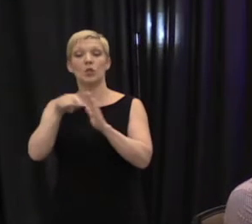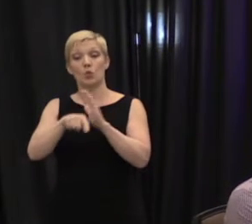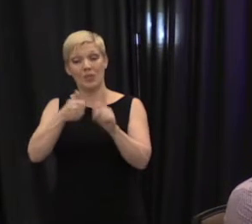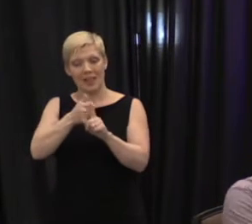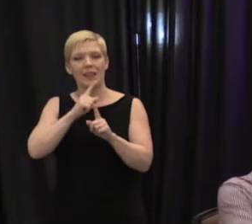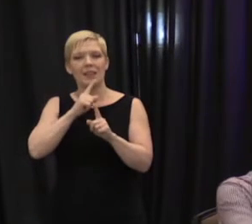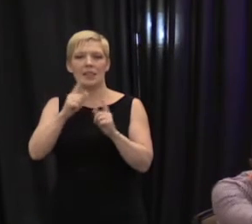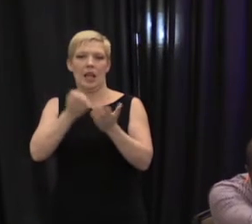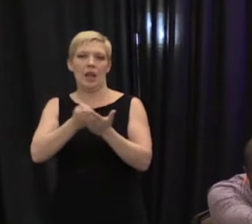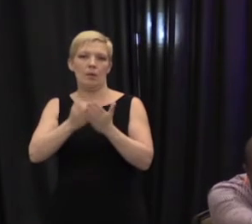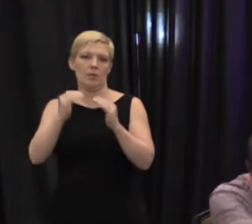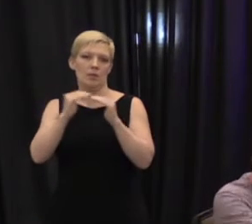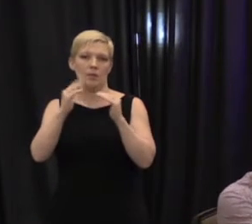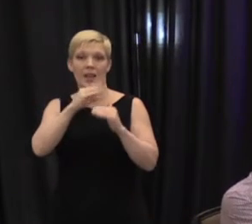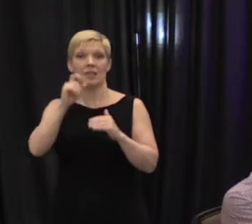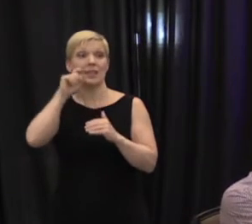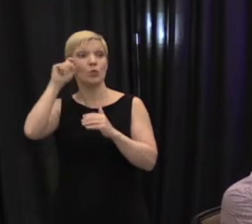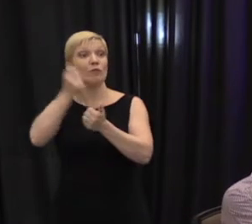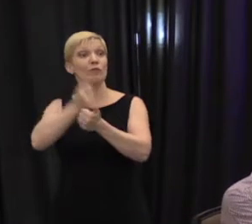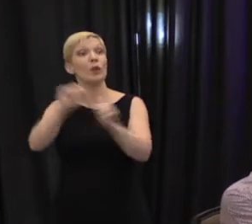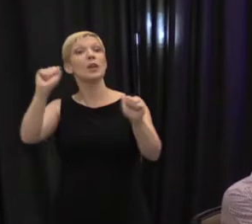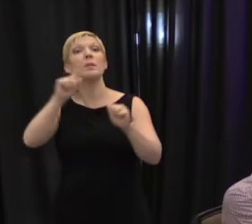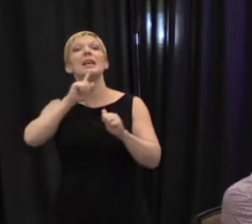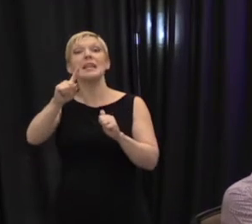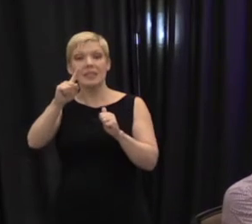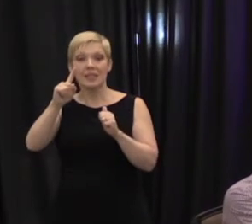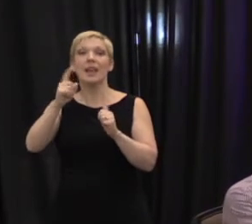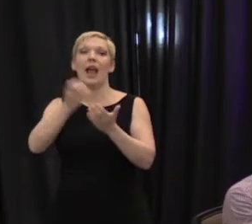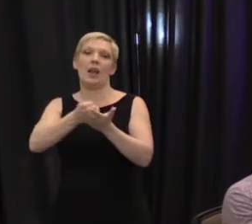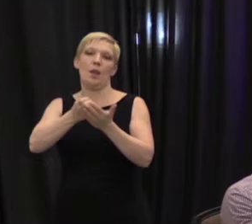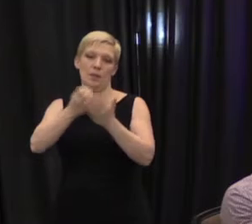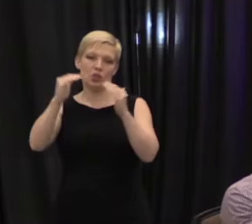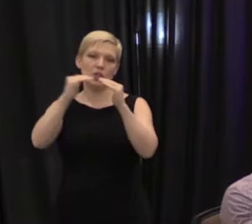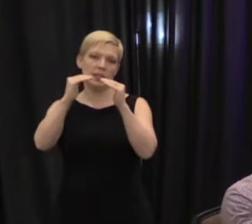issue, and sexual freedom is an economic justice issue.